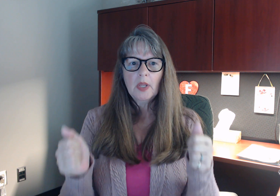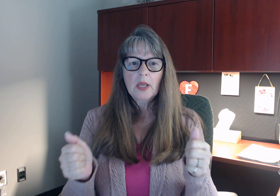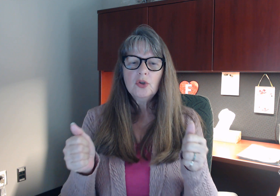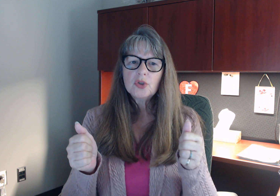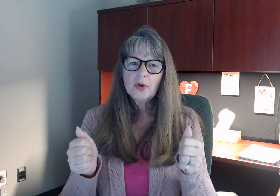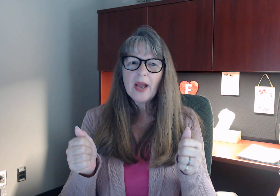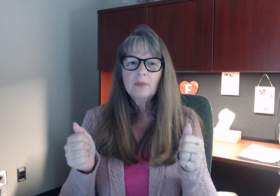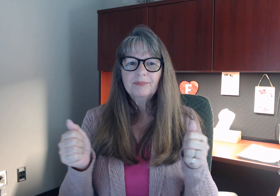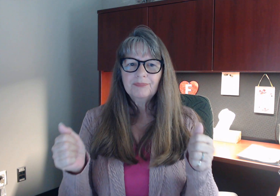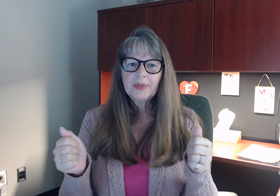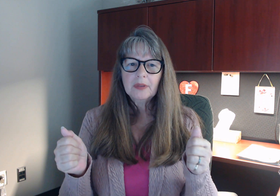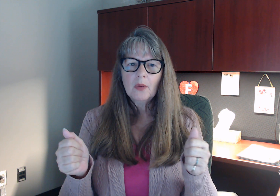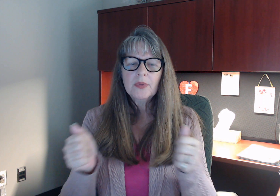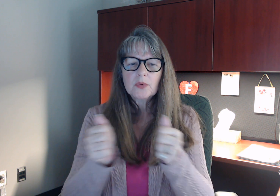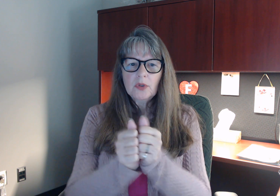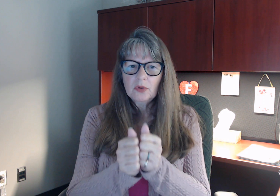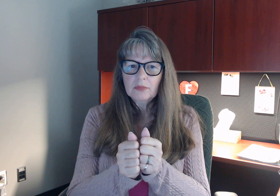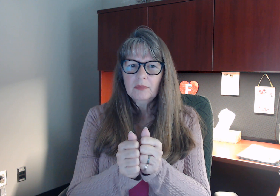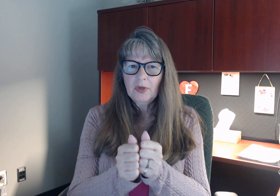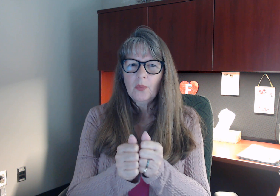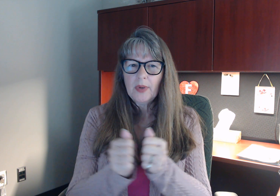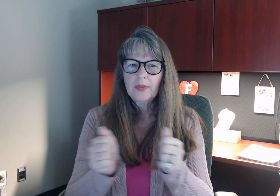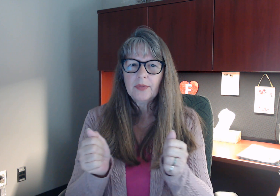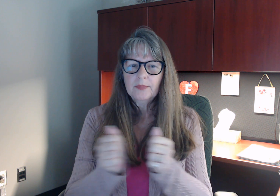You start out doing this, with.